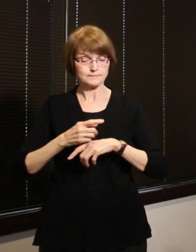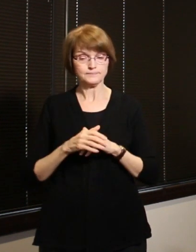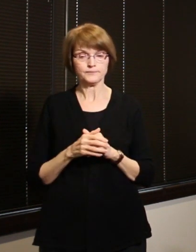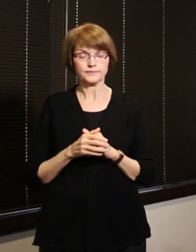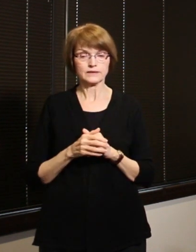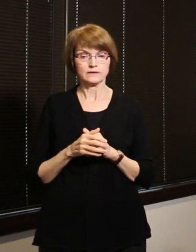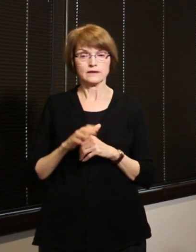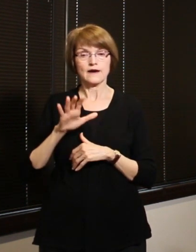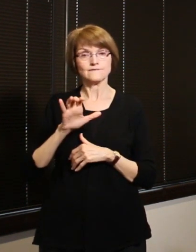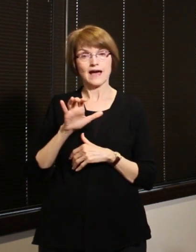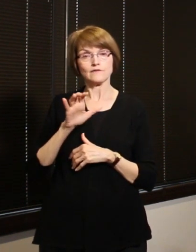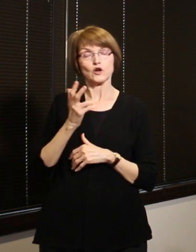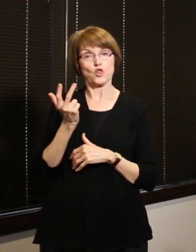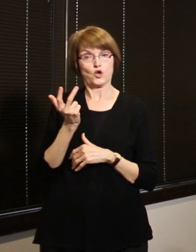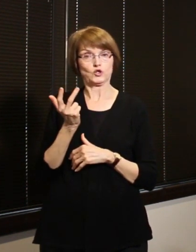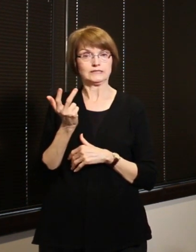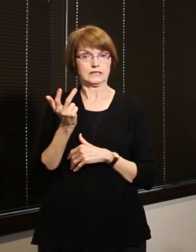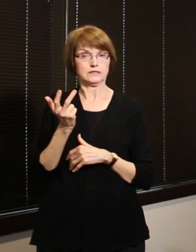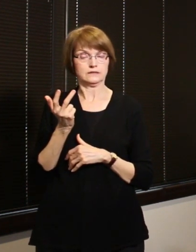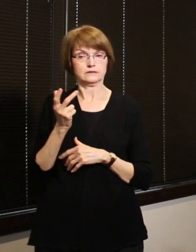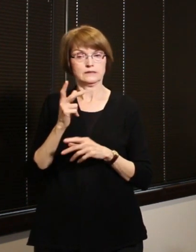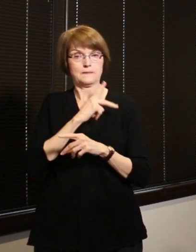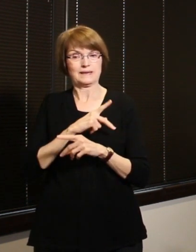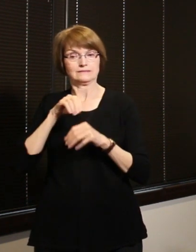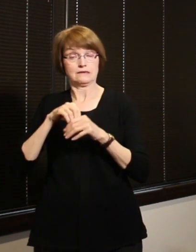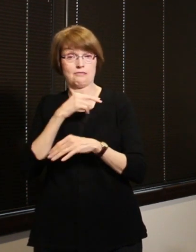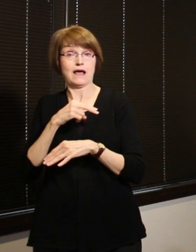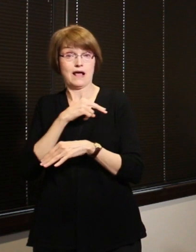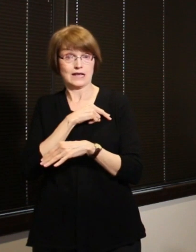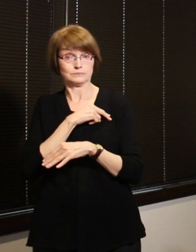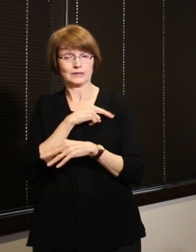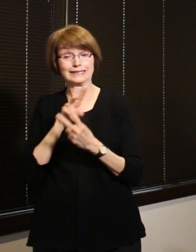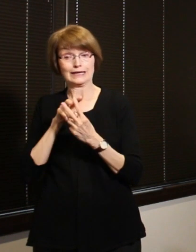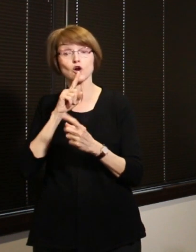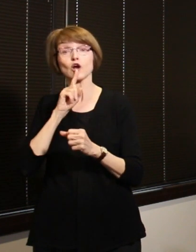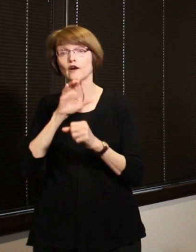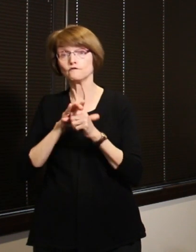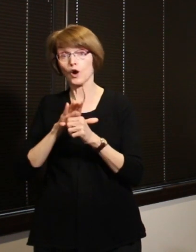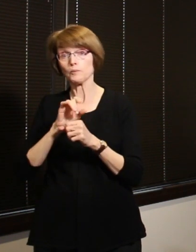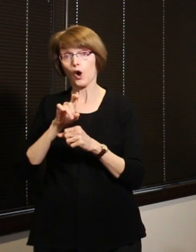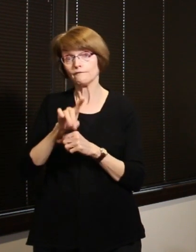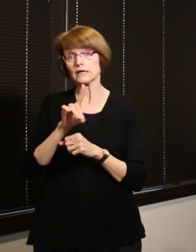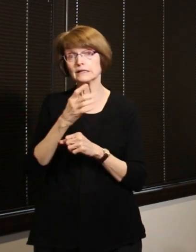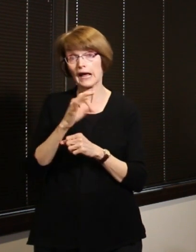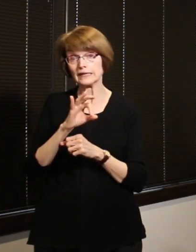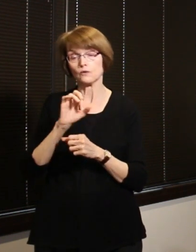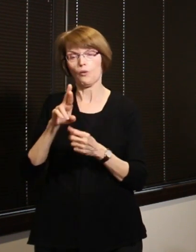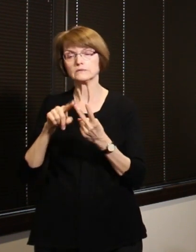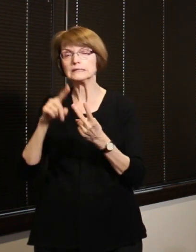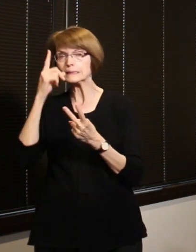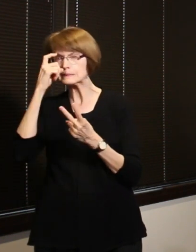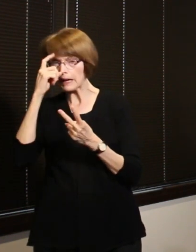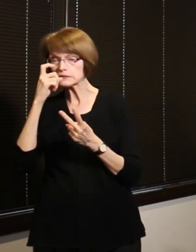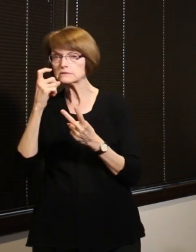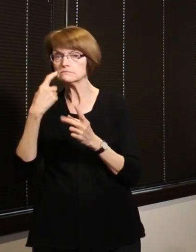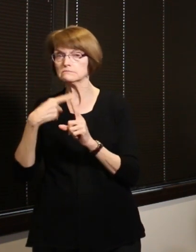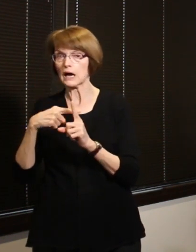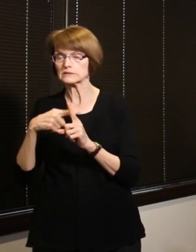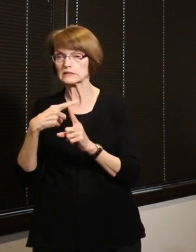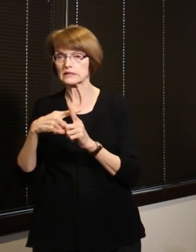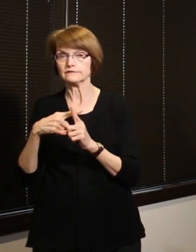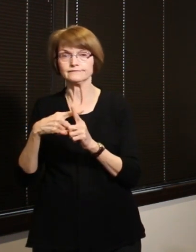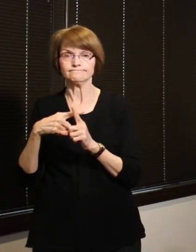have 513 patients hospitalized with either confirmed COVID or suspected COVID, or patients